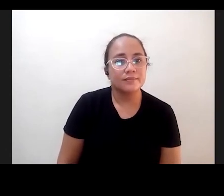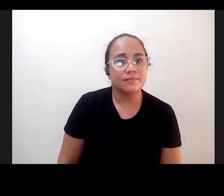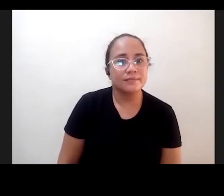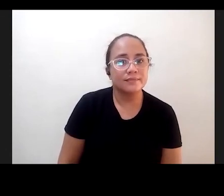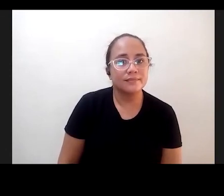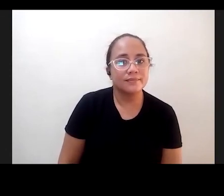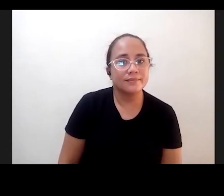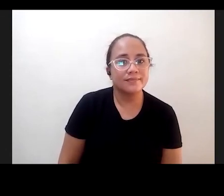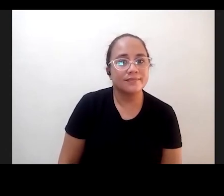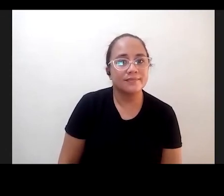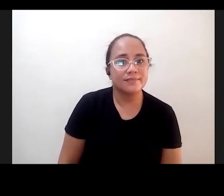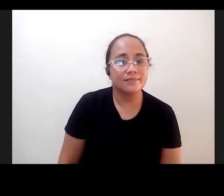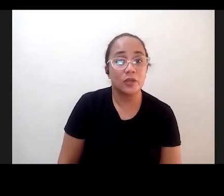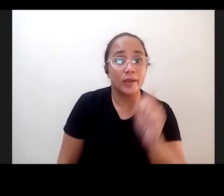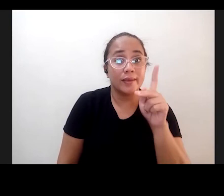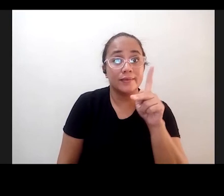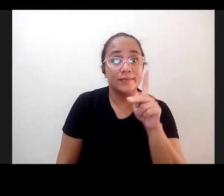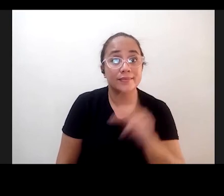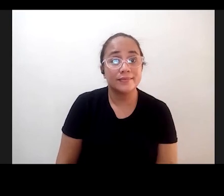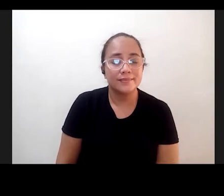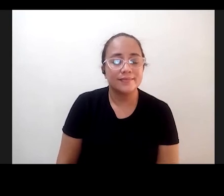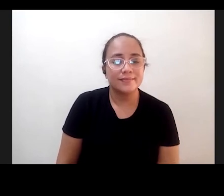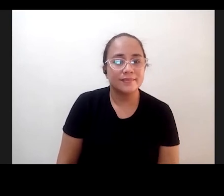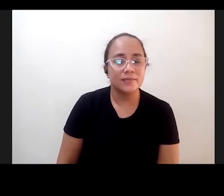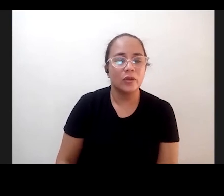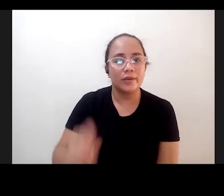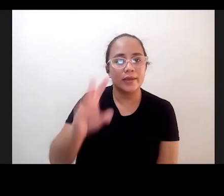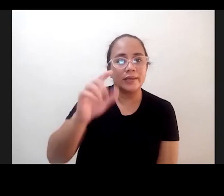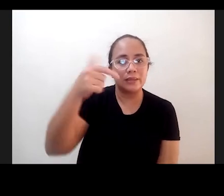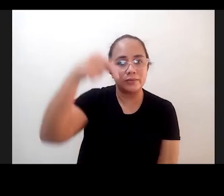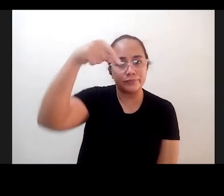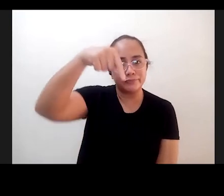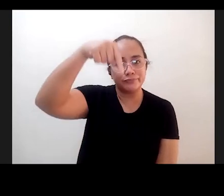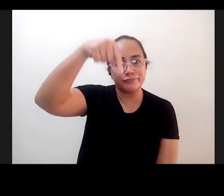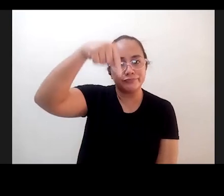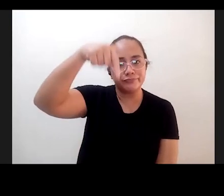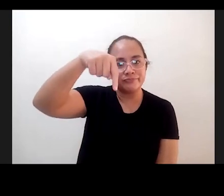Okay. All right, next one down.